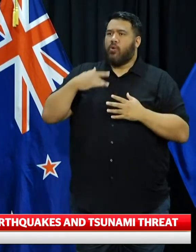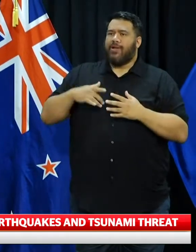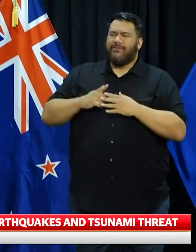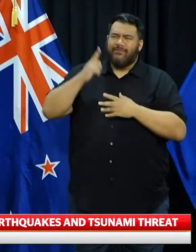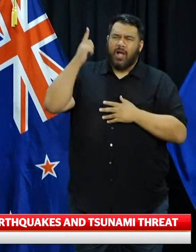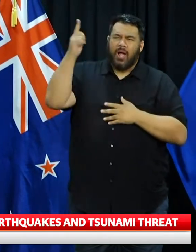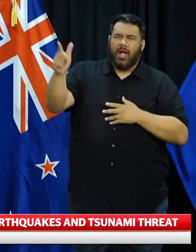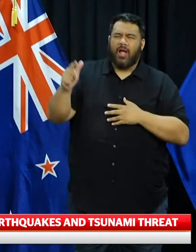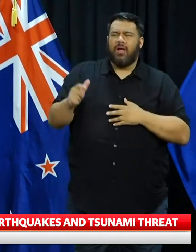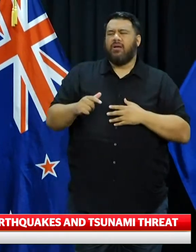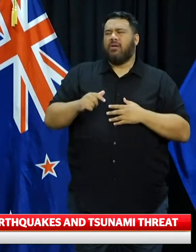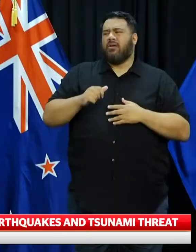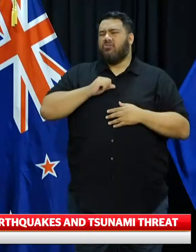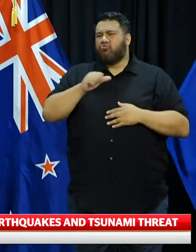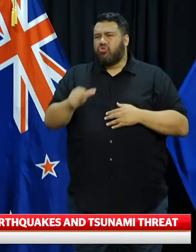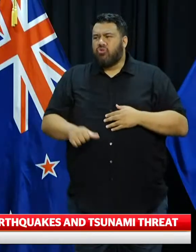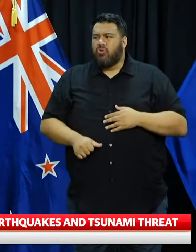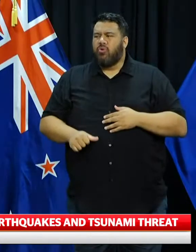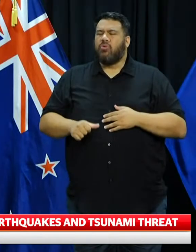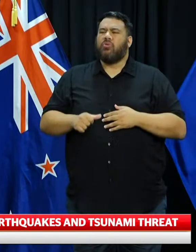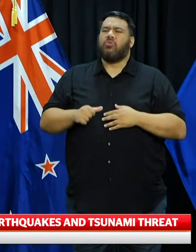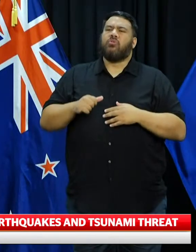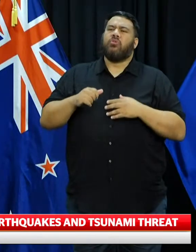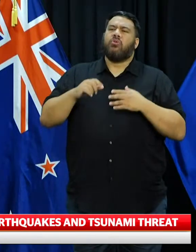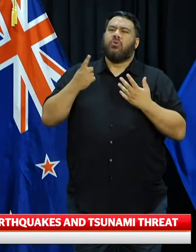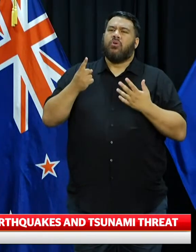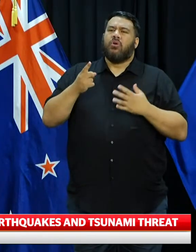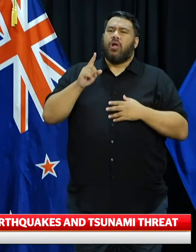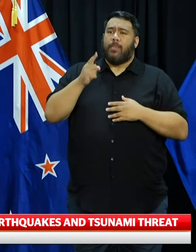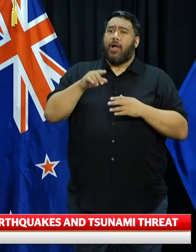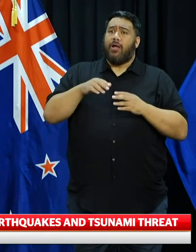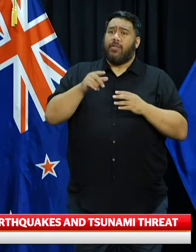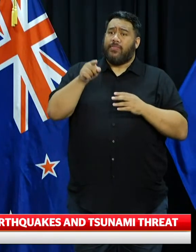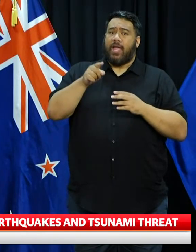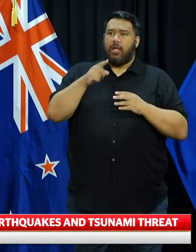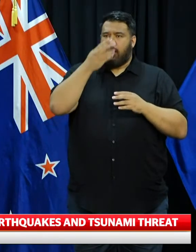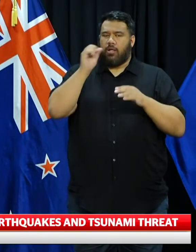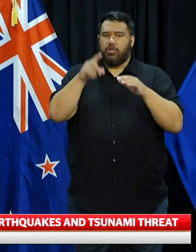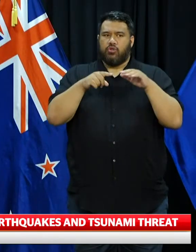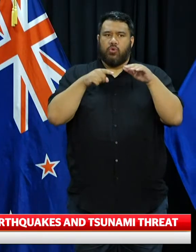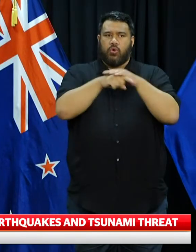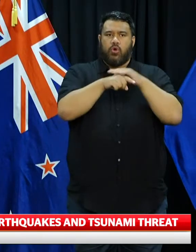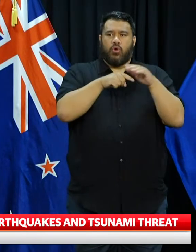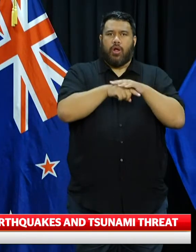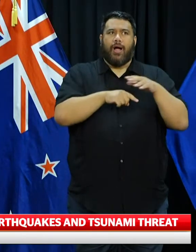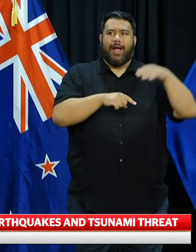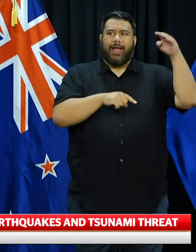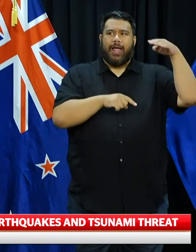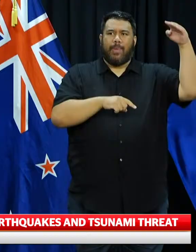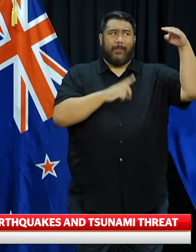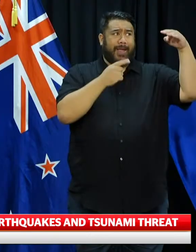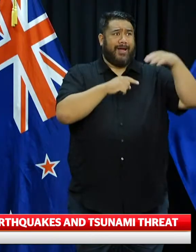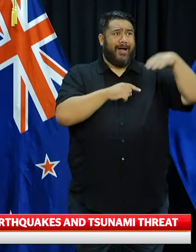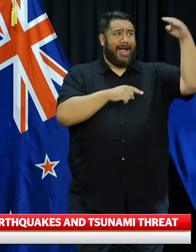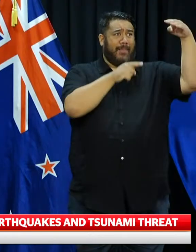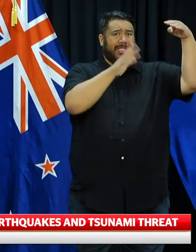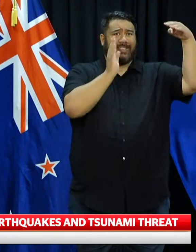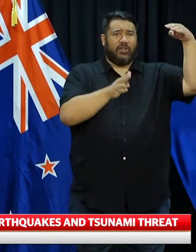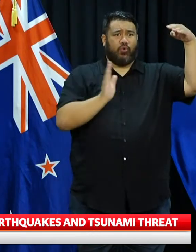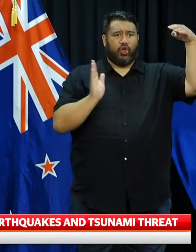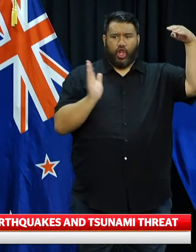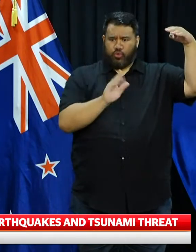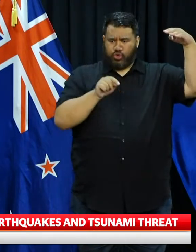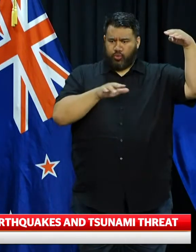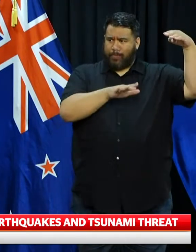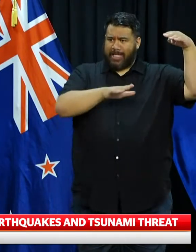communities, some are taking high ground, which is still quite close to the coast. Is the advice to stay there or to move as far inland as possible? Yeah,